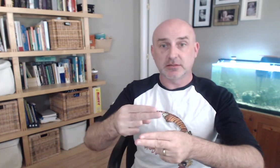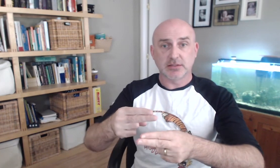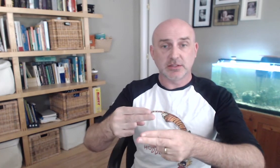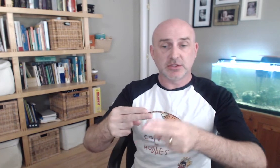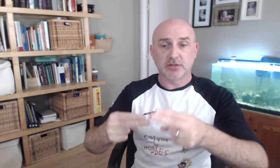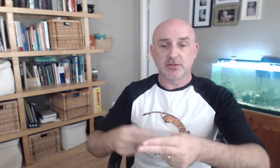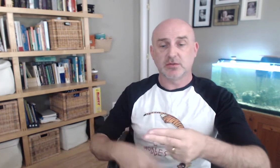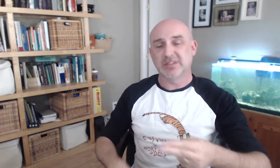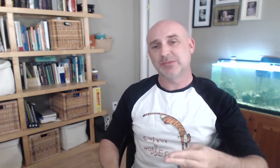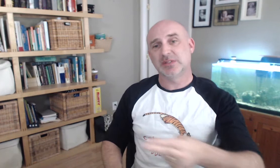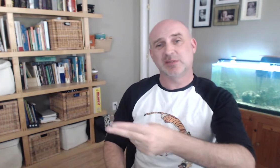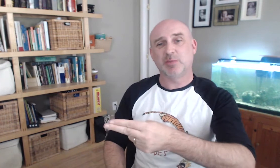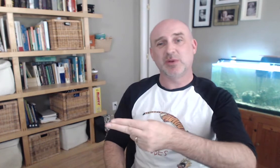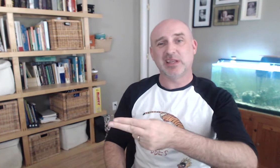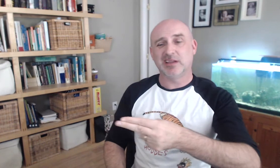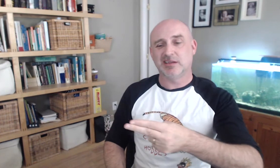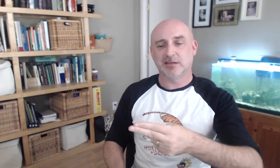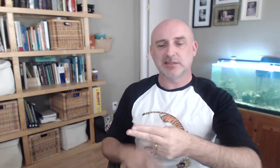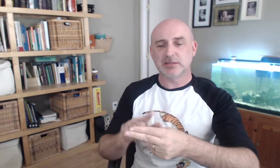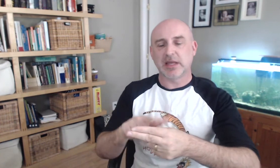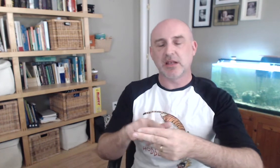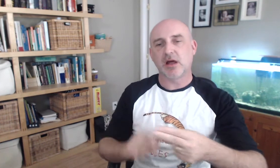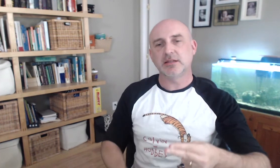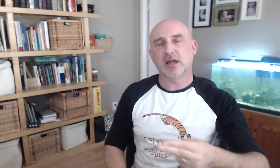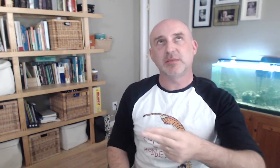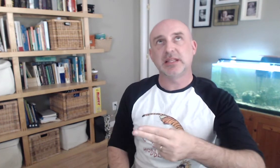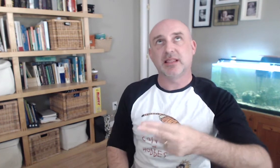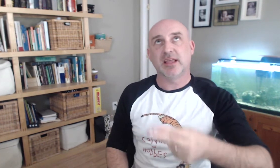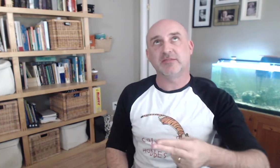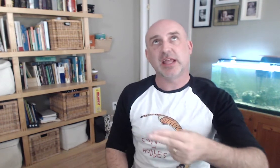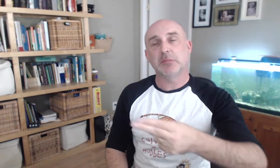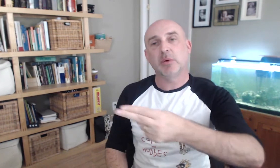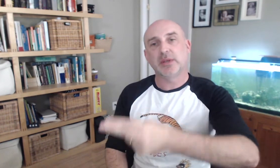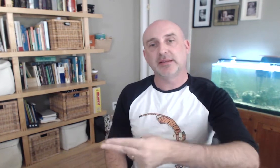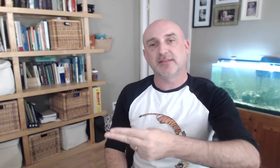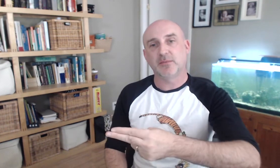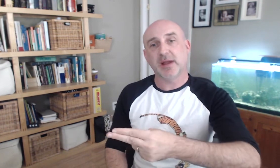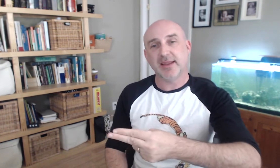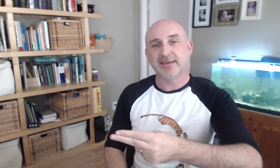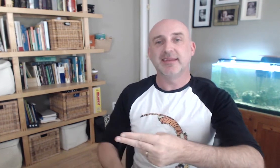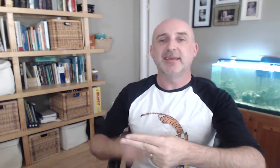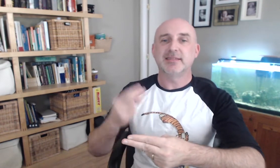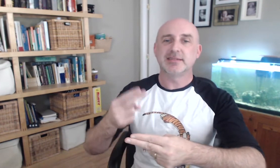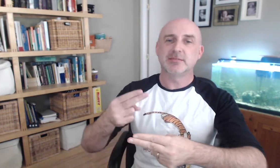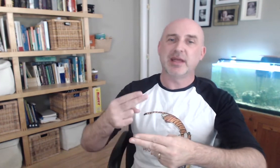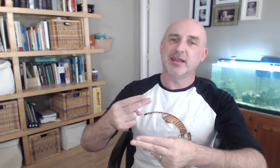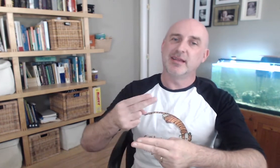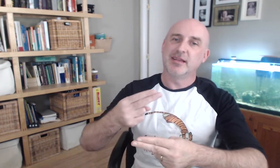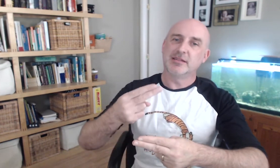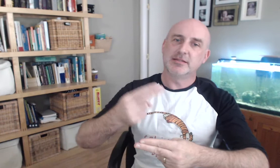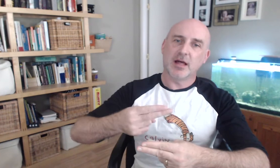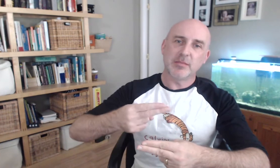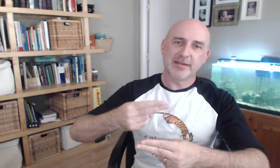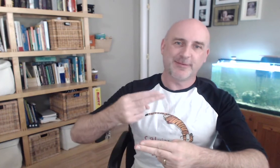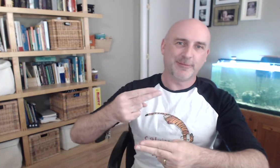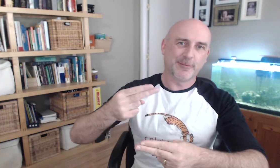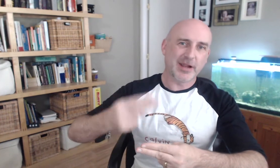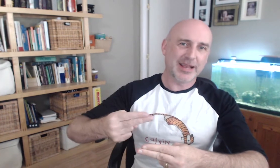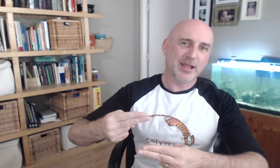to each other. So this one's pointing, this is my non-dominant left hand pointing to the right. This is my dominant right hand